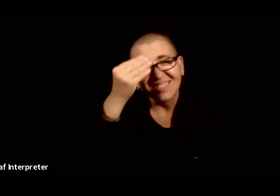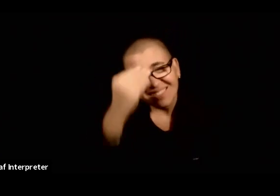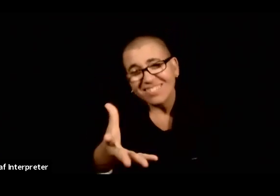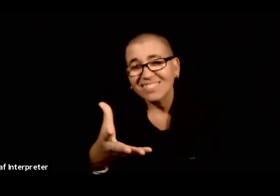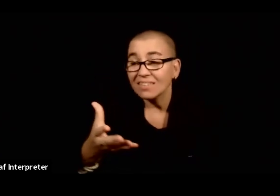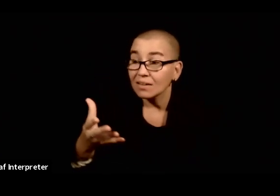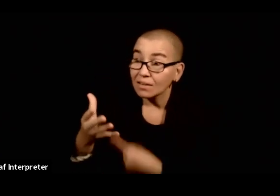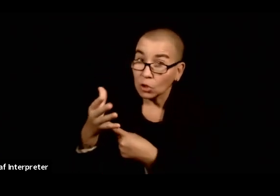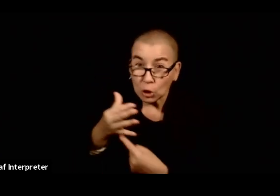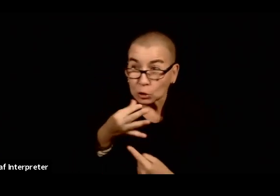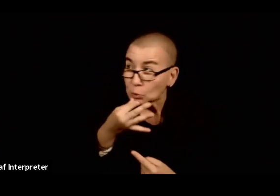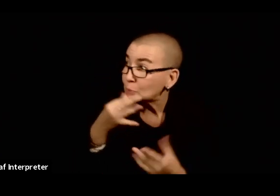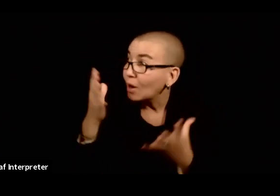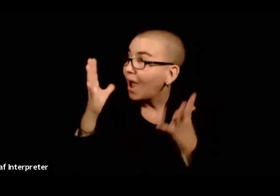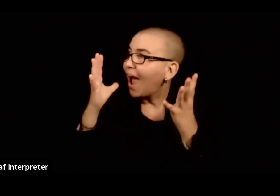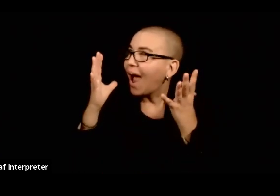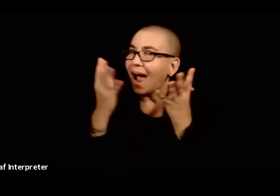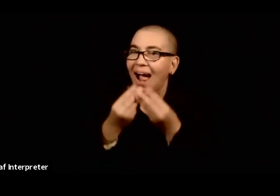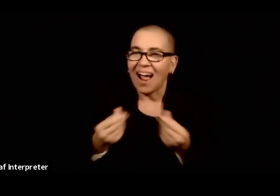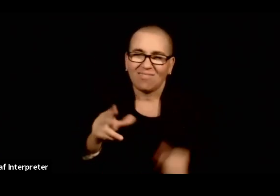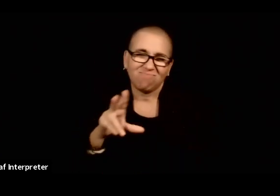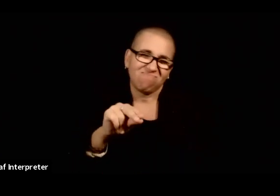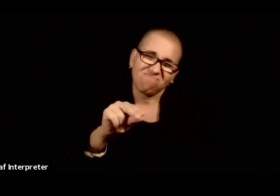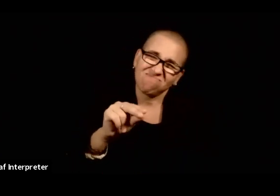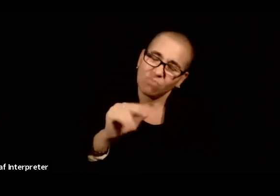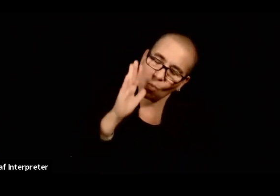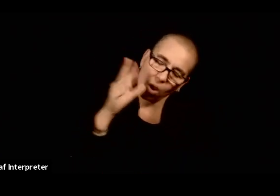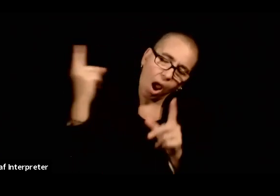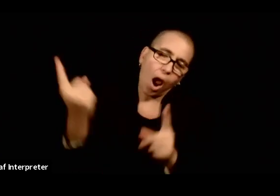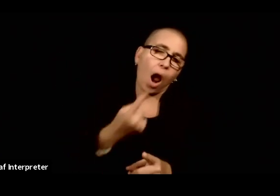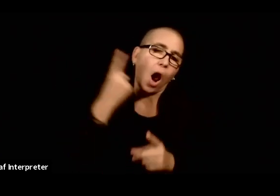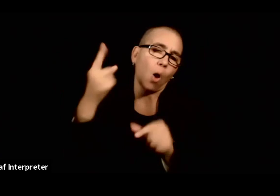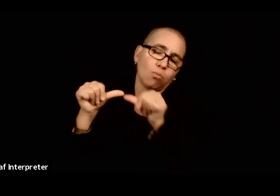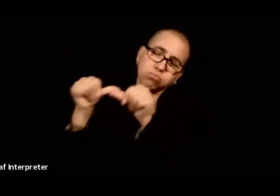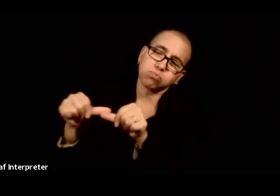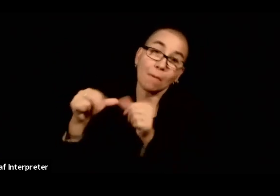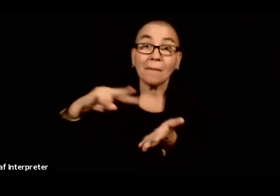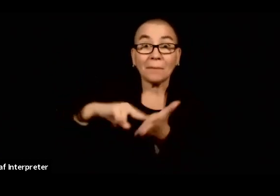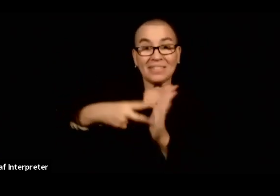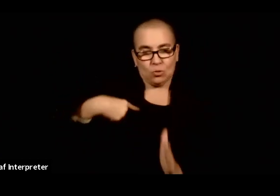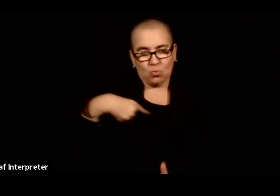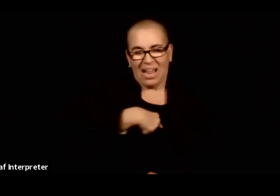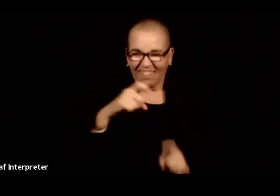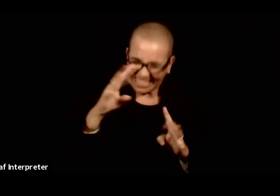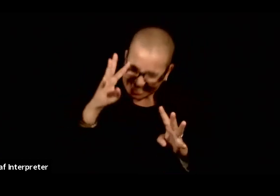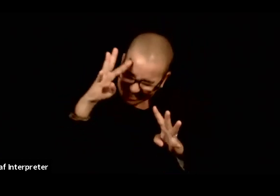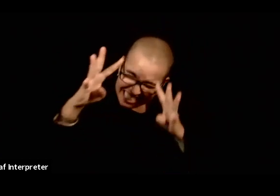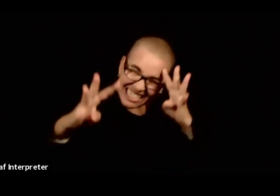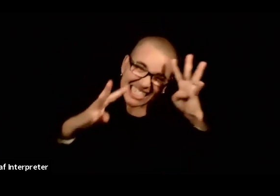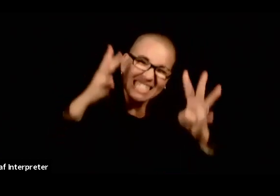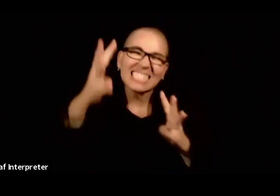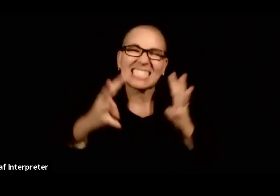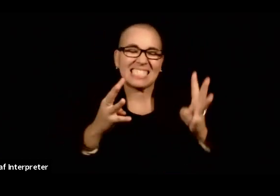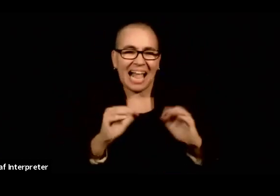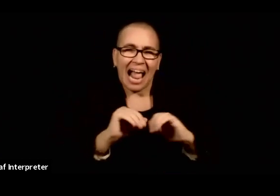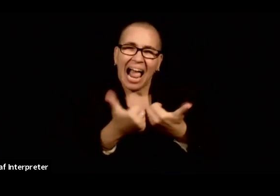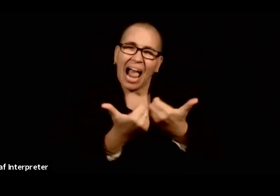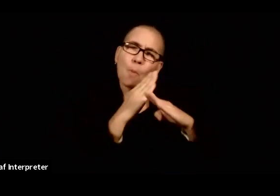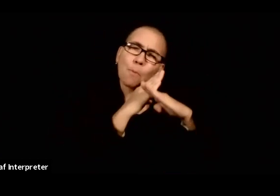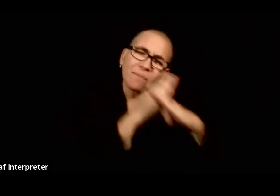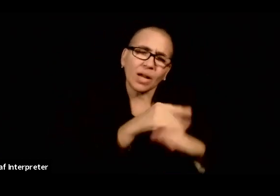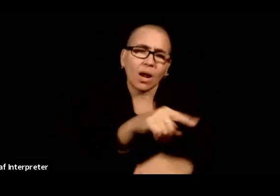are sustainable over a long term. Residents have been isolated for months, and that presents significant